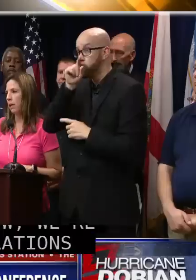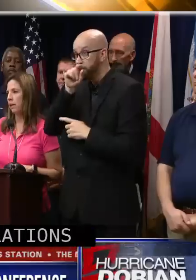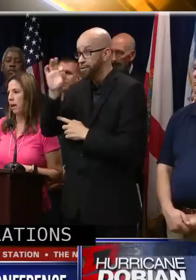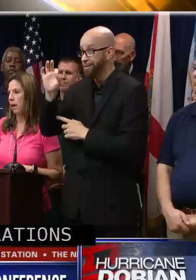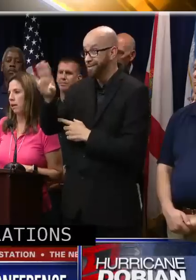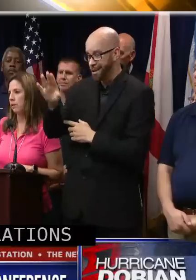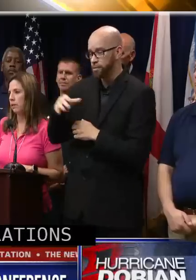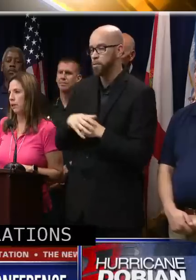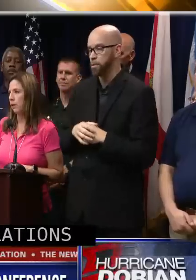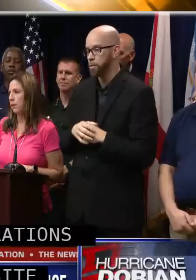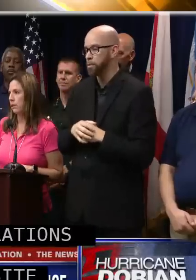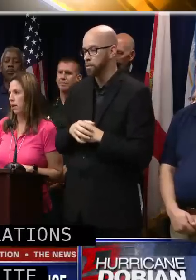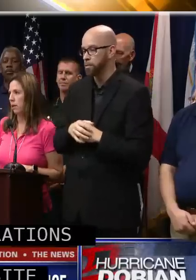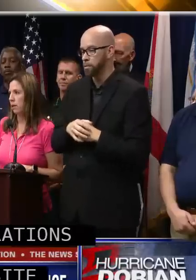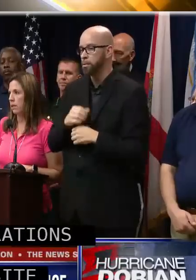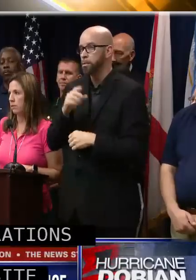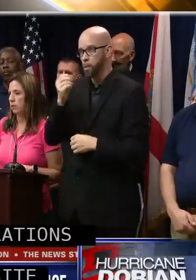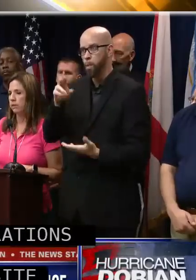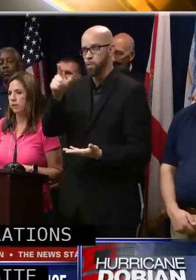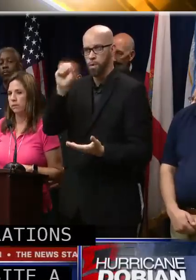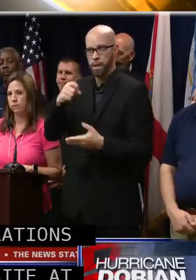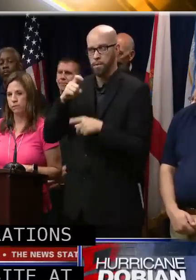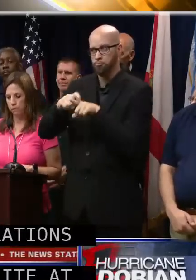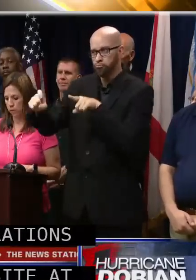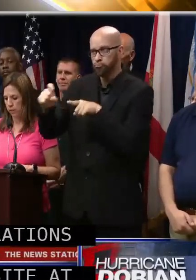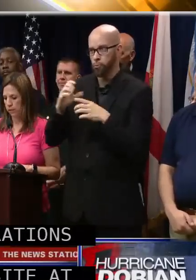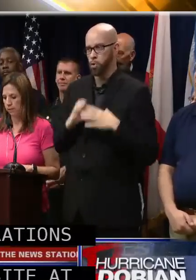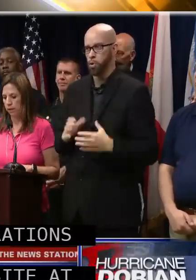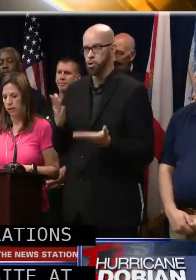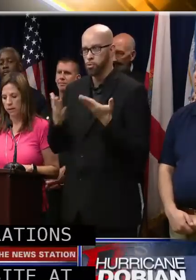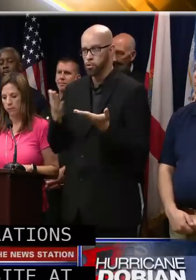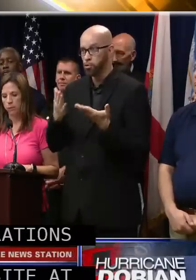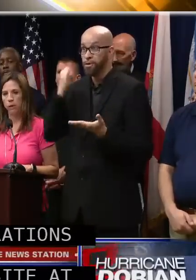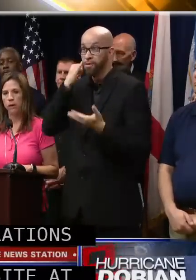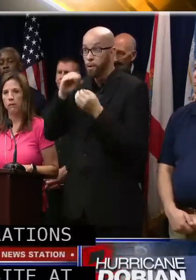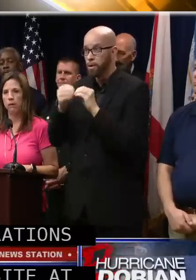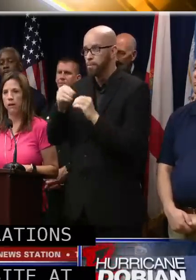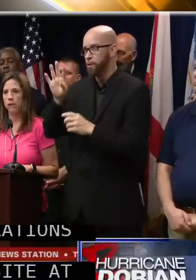Facebook, and you can always call customer service